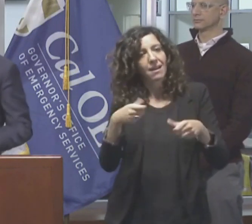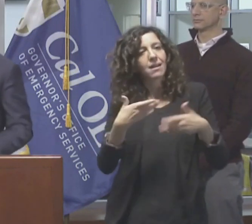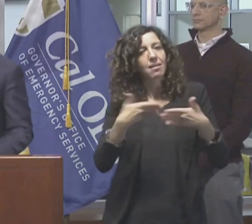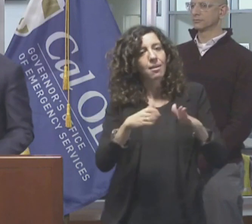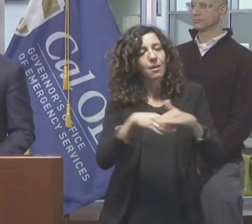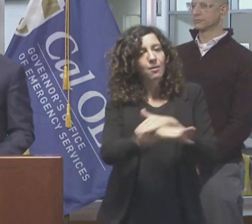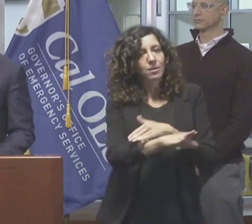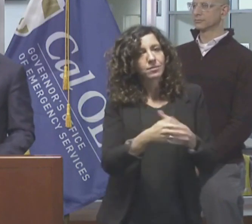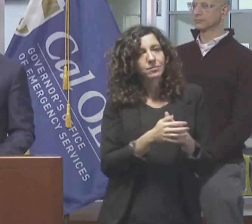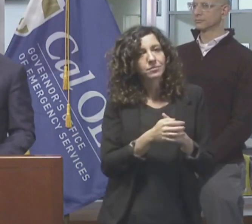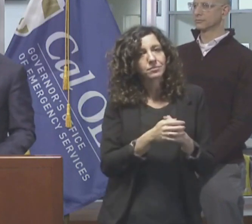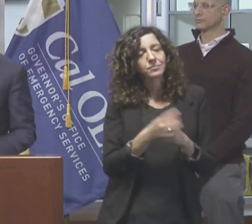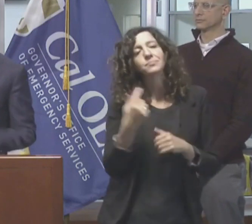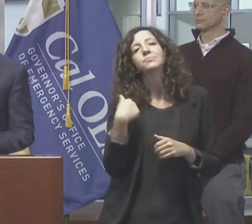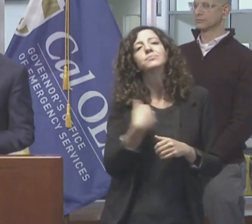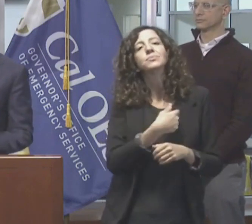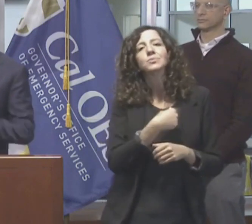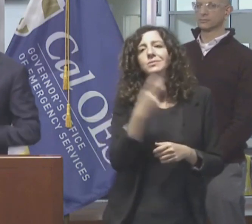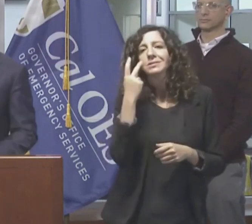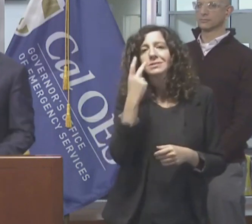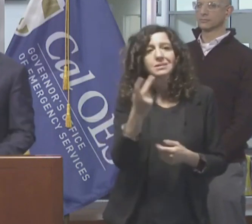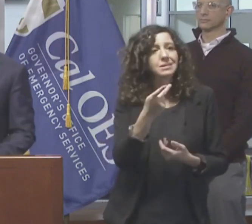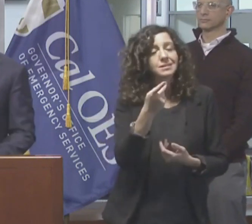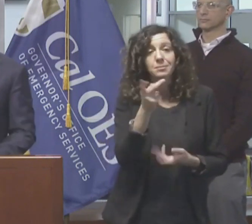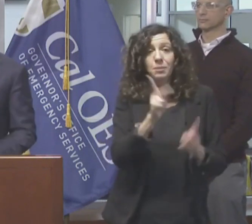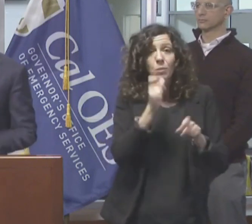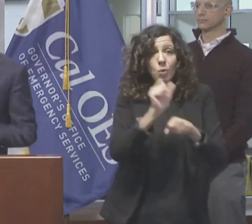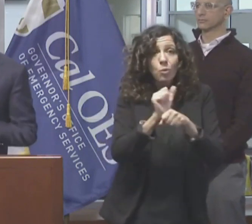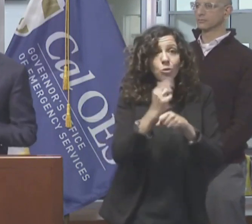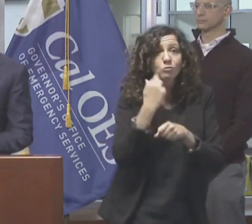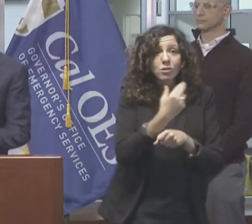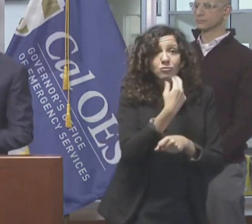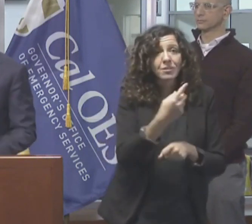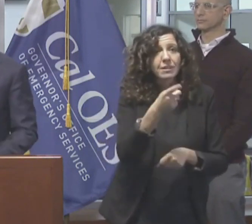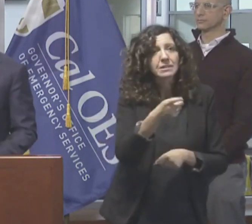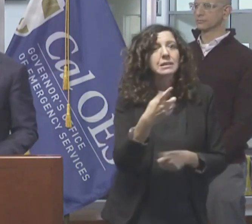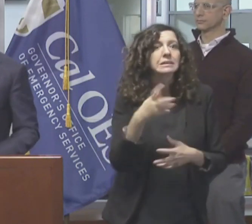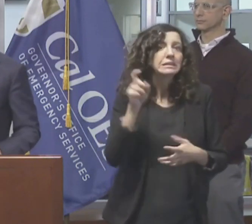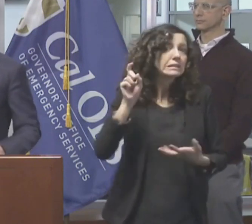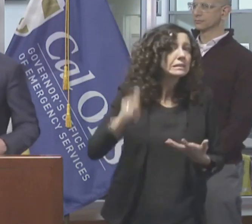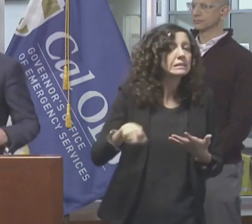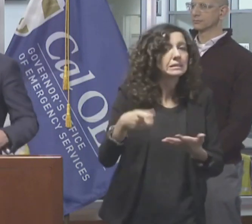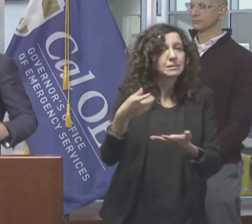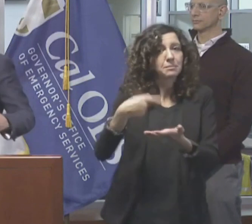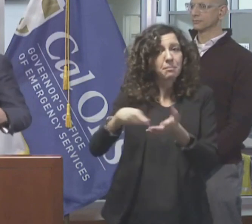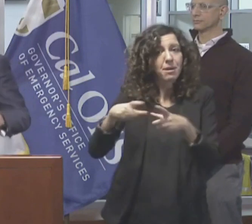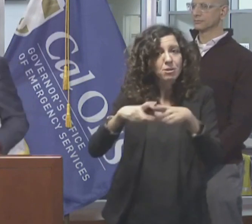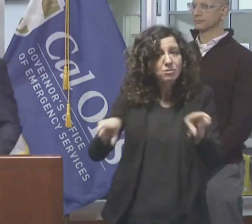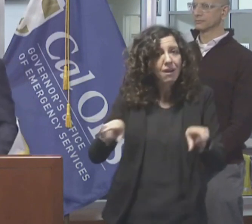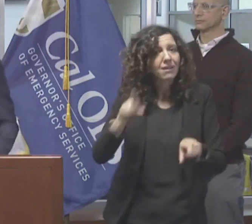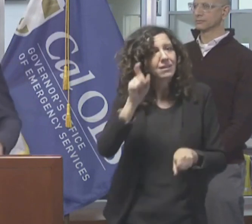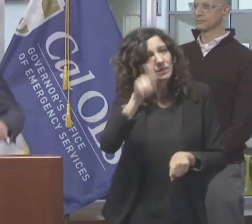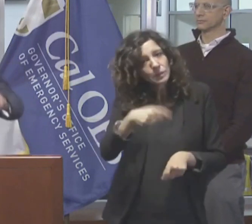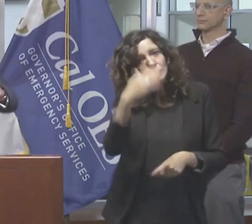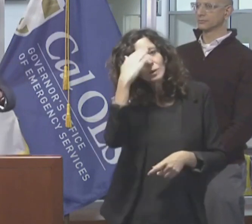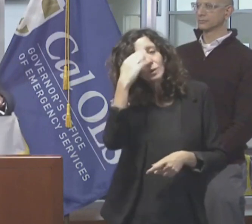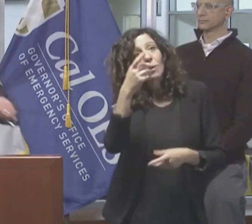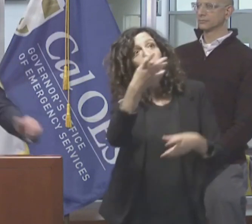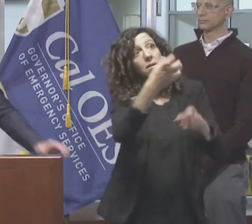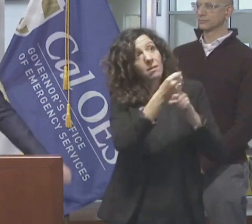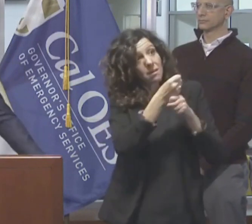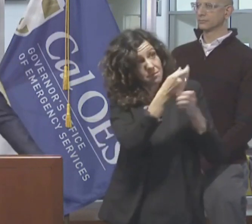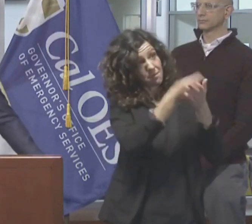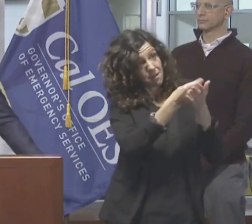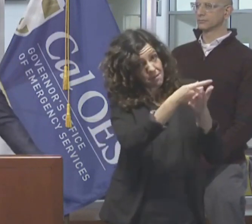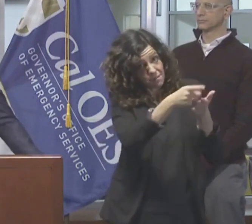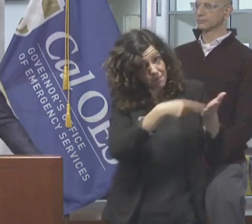same individuals that need a paycheck, that desperately need to know that they can feed their own